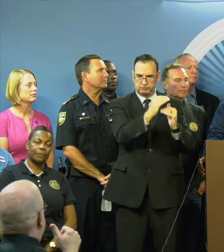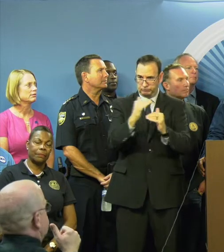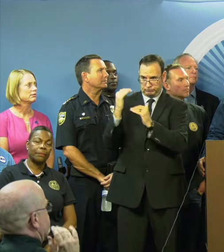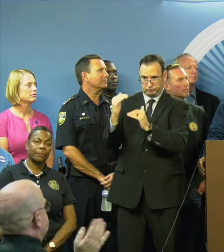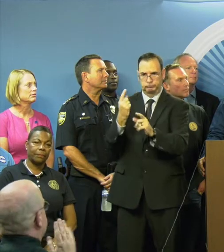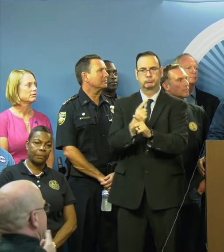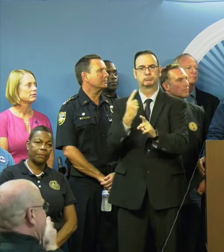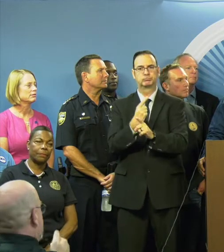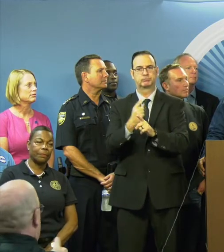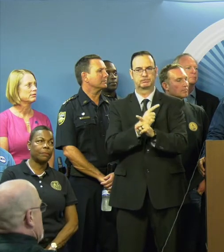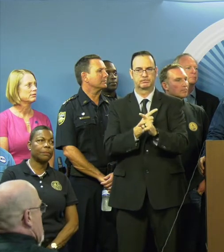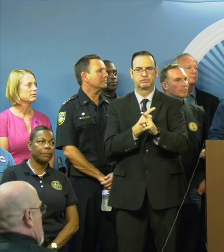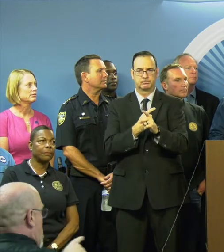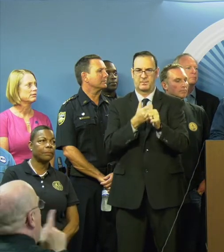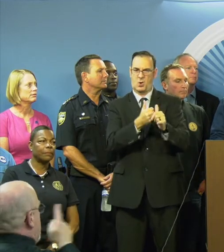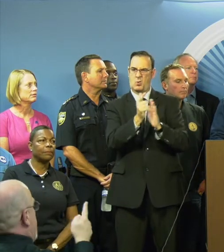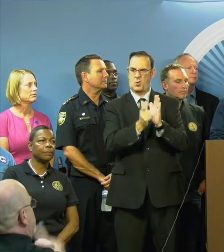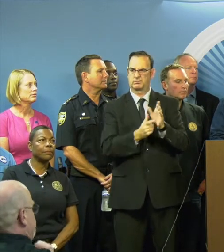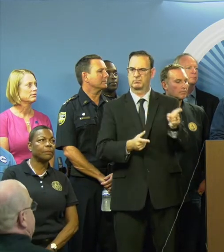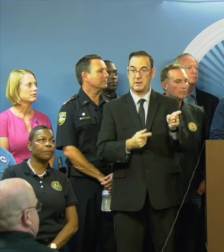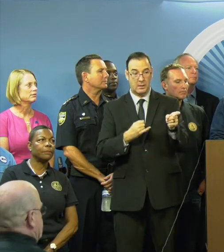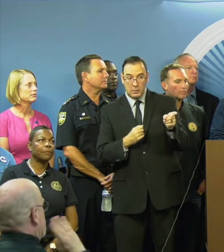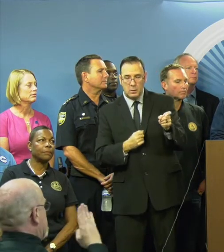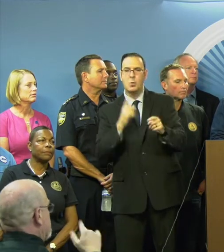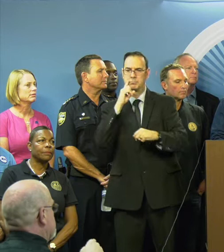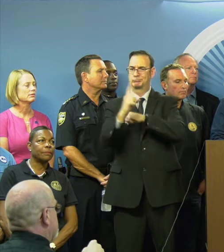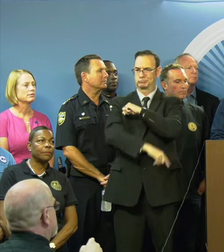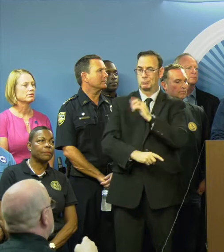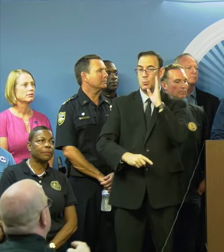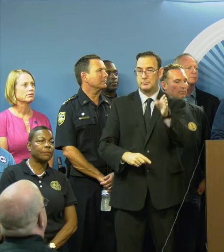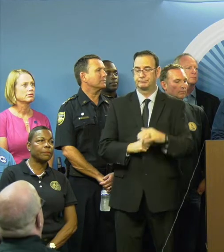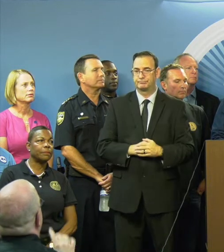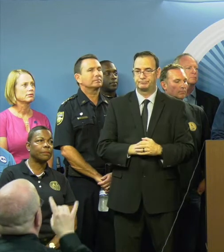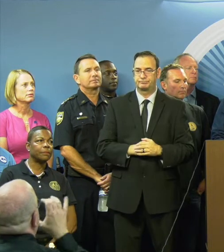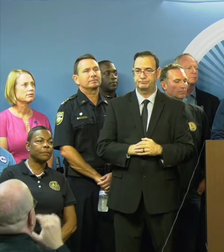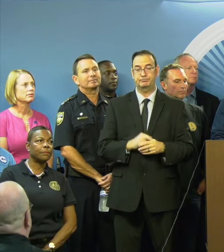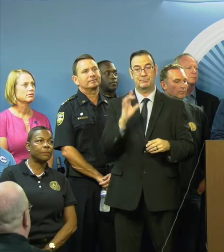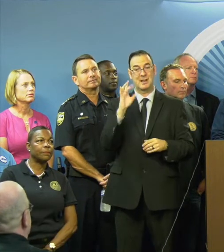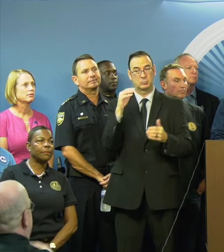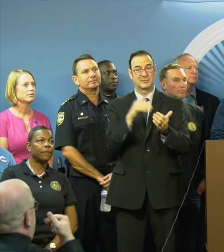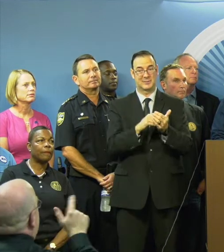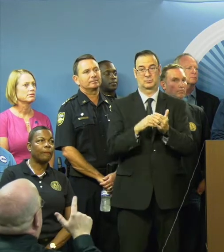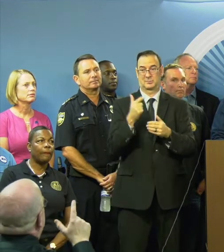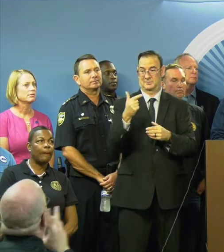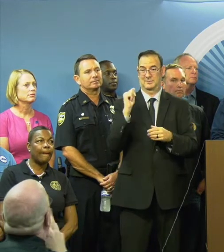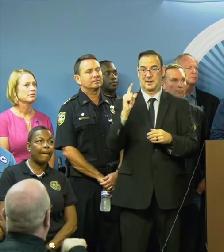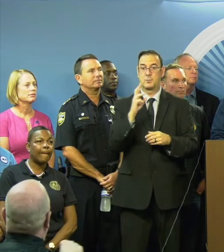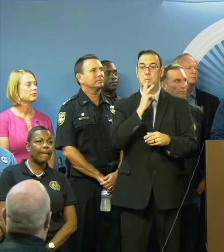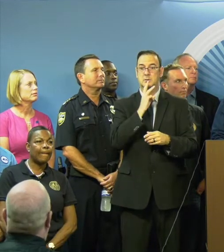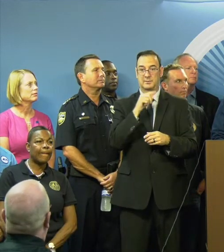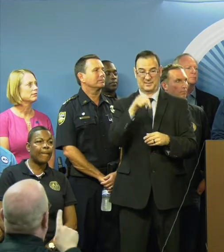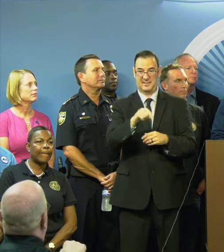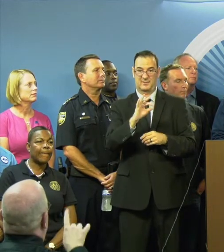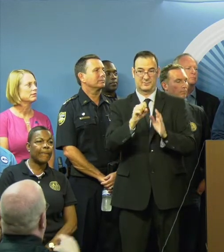that's not consistent with the law, and you will be held accountable. We have over 800,000 gallons of water in the state and